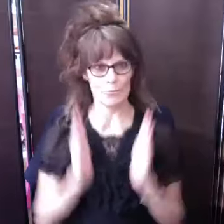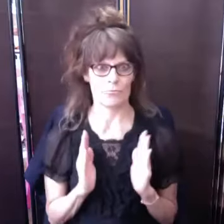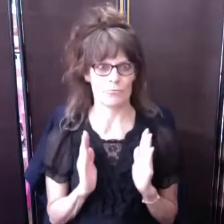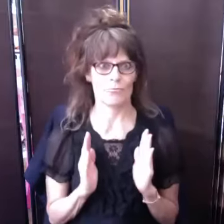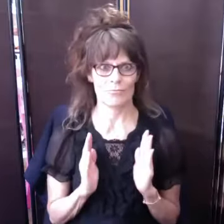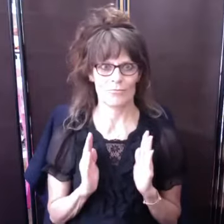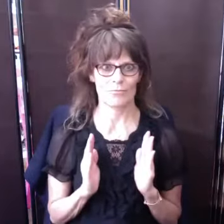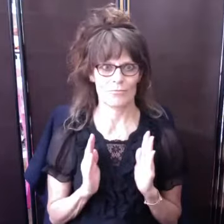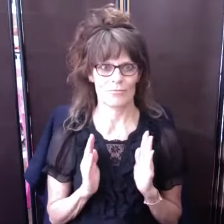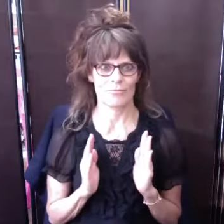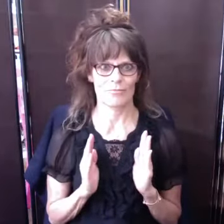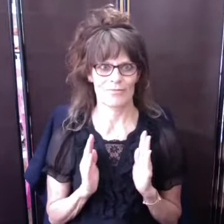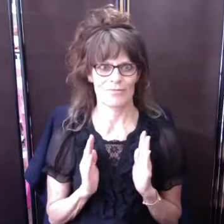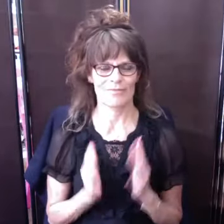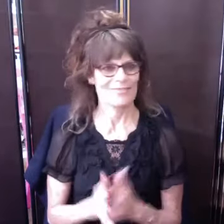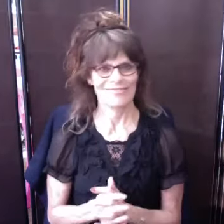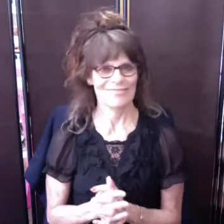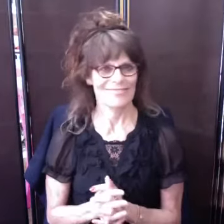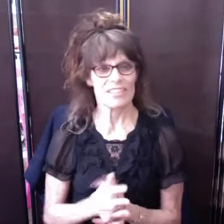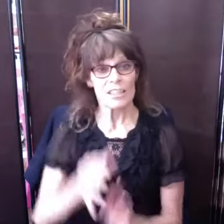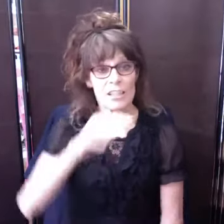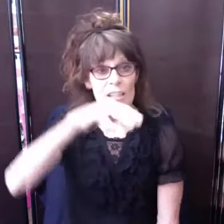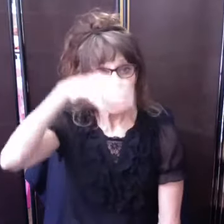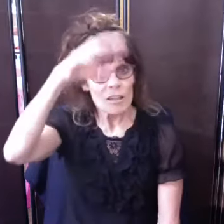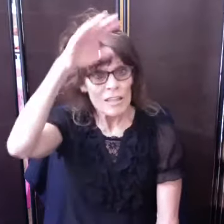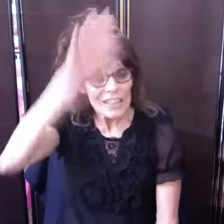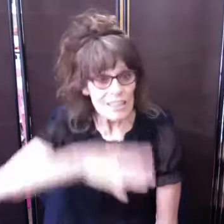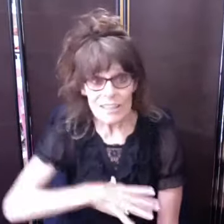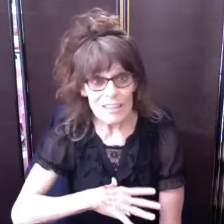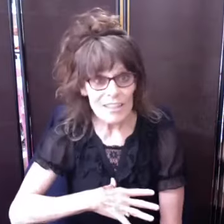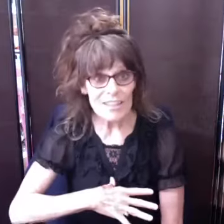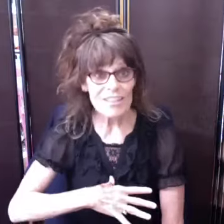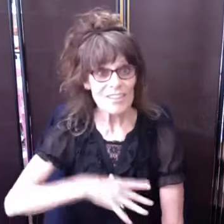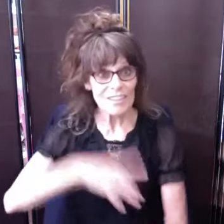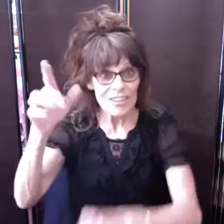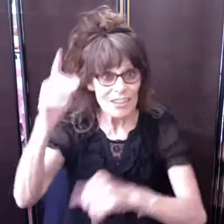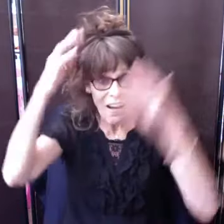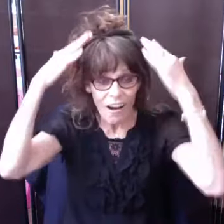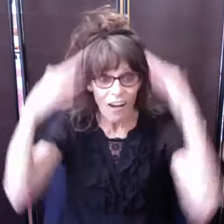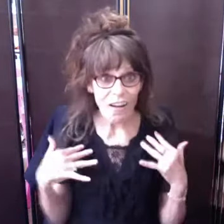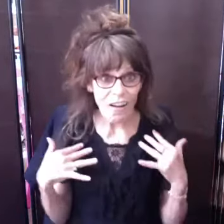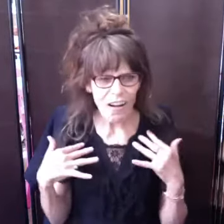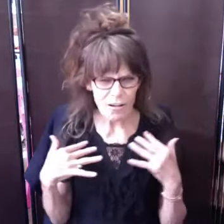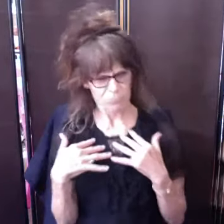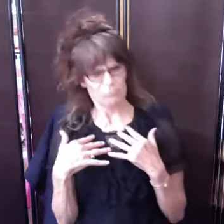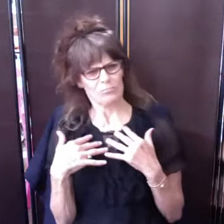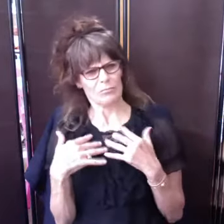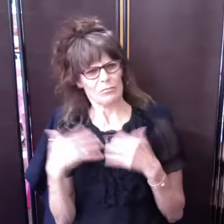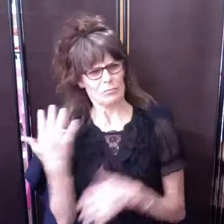inch. And those guys had so much hair, you just couldn't even decide whether they animal, vegetable, or mineral. You just couldn't tell. And they just